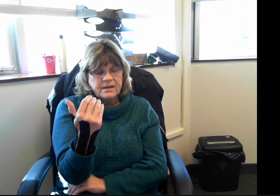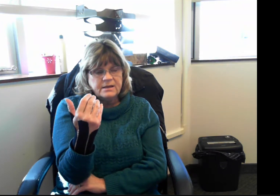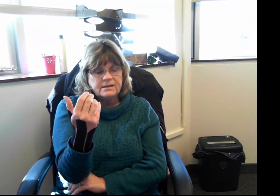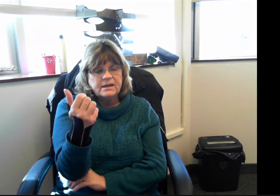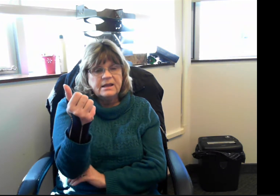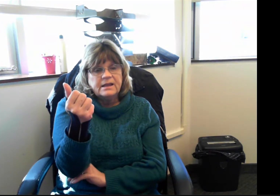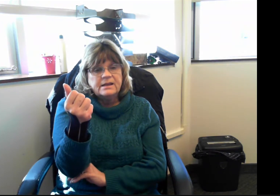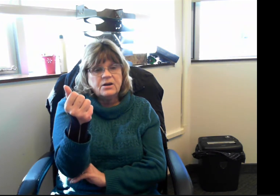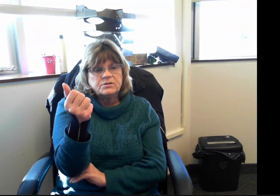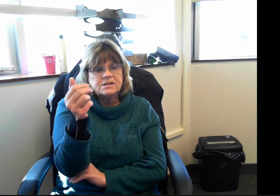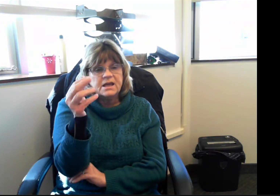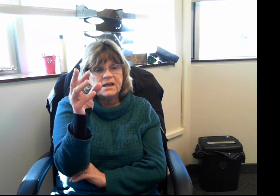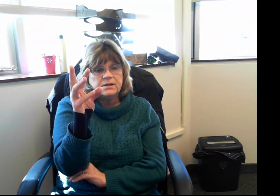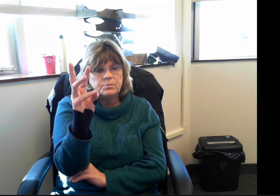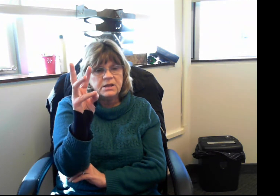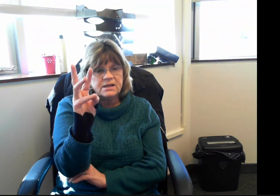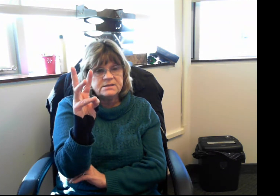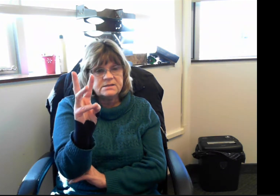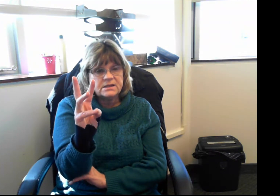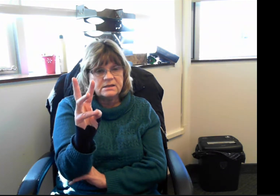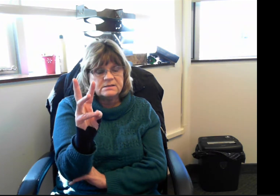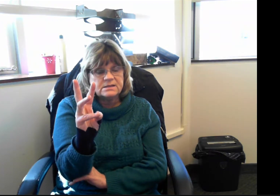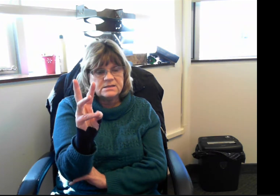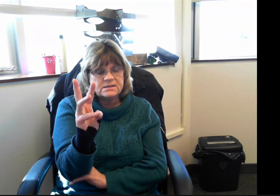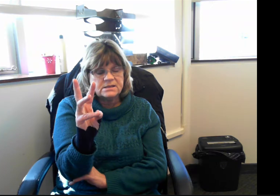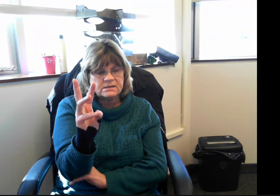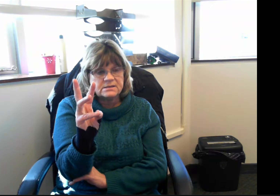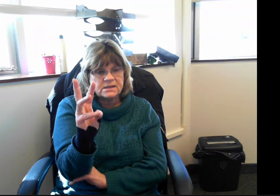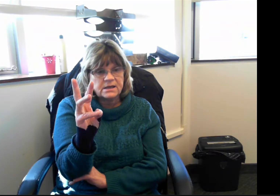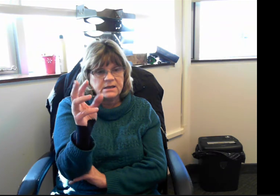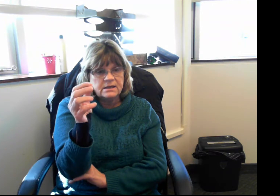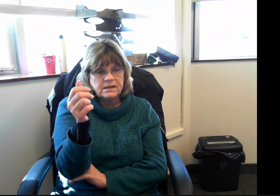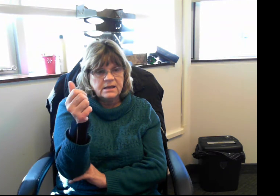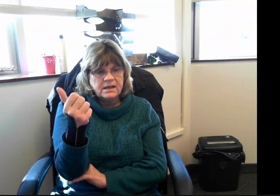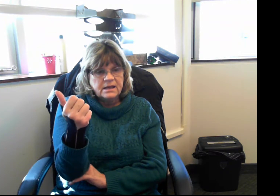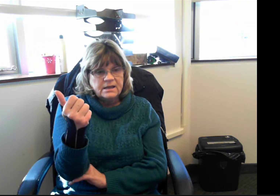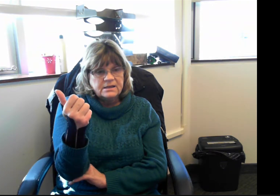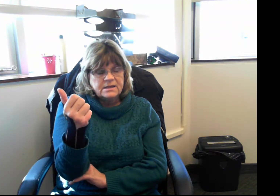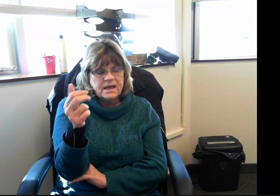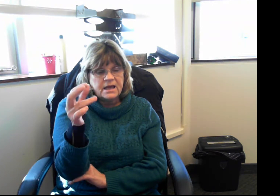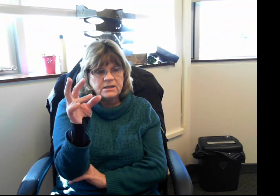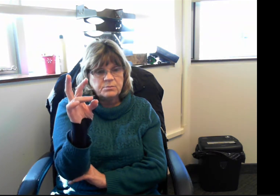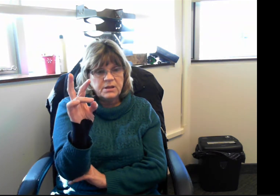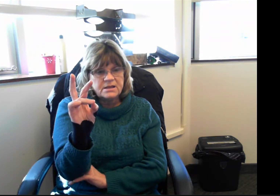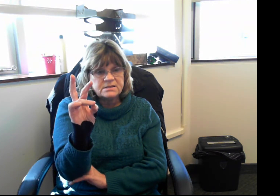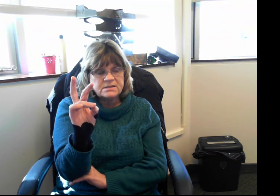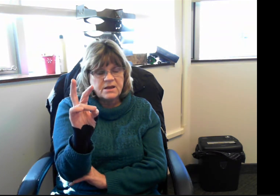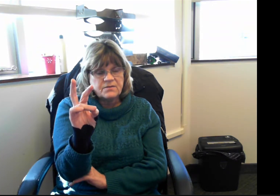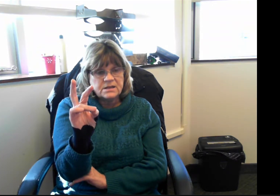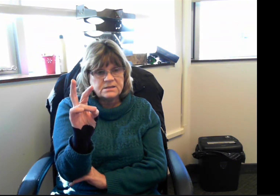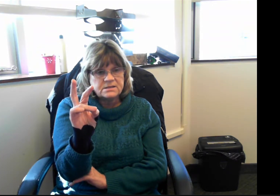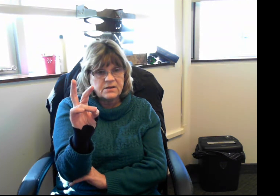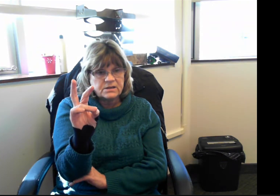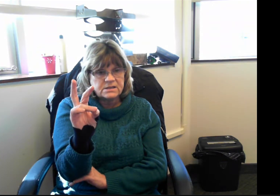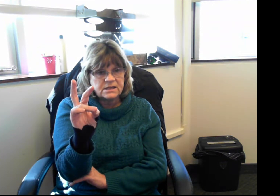Okay, now 10 plus 6 is 16. 10 plus 7 is